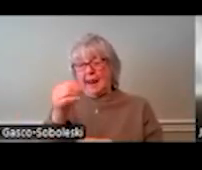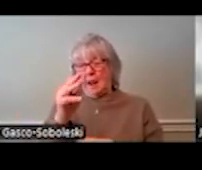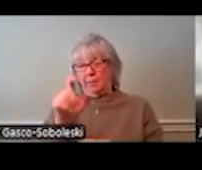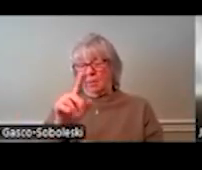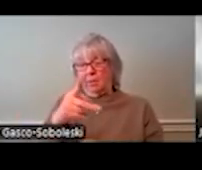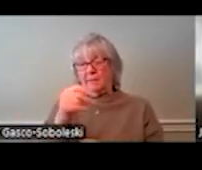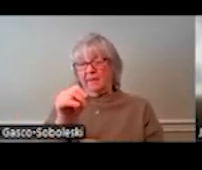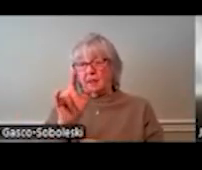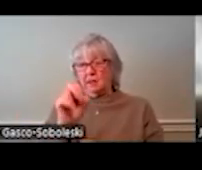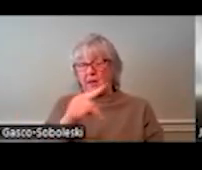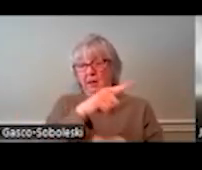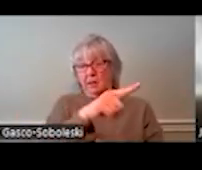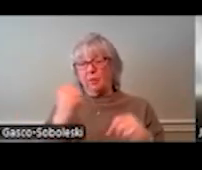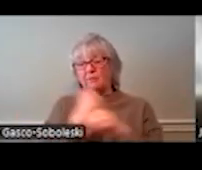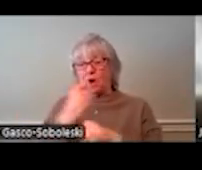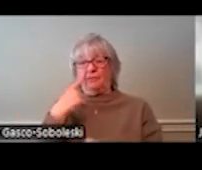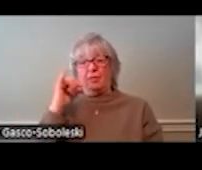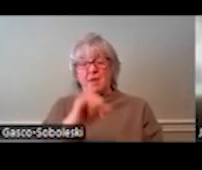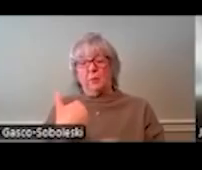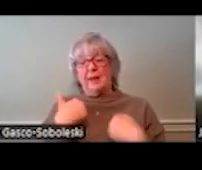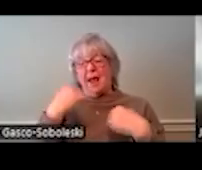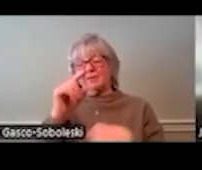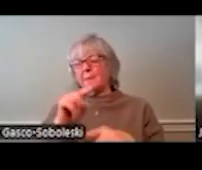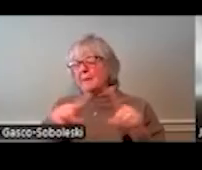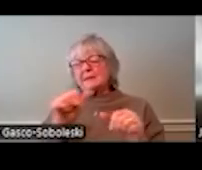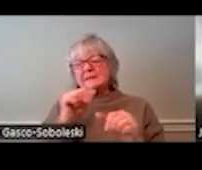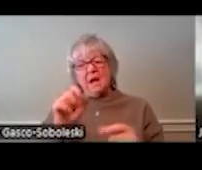on for the